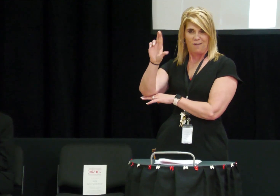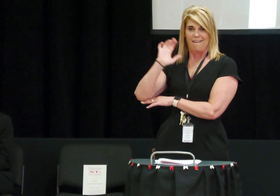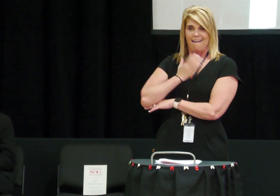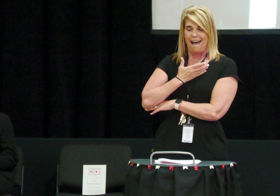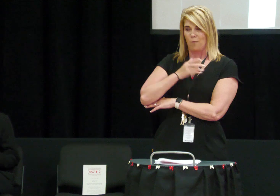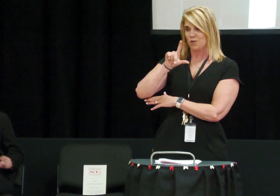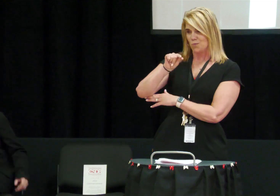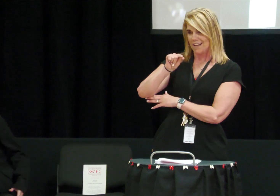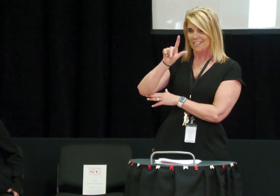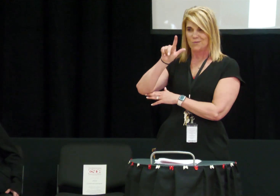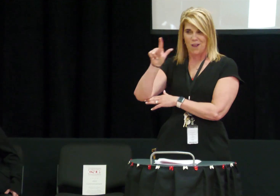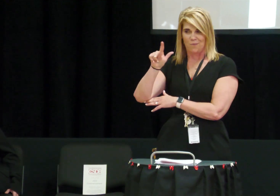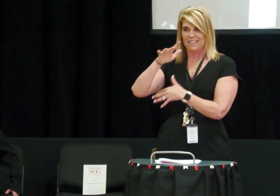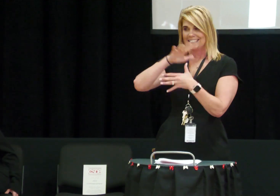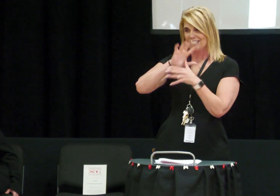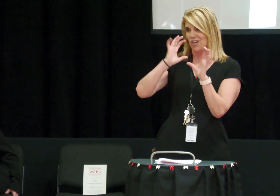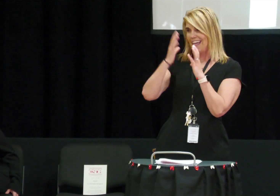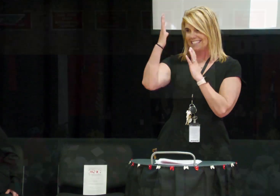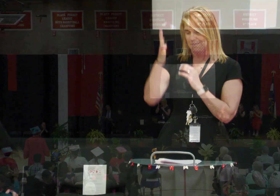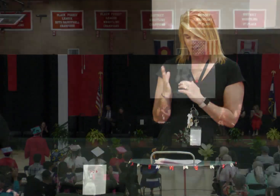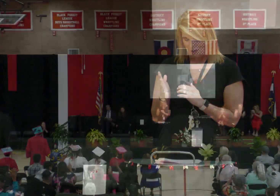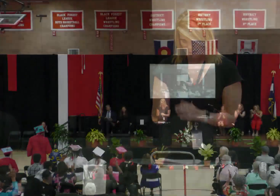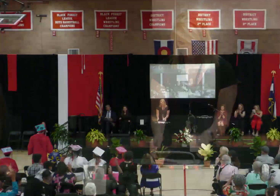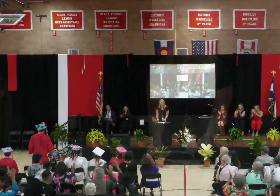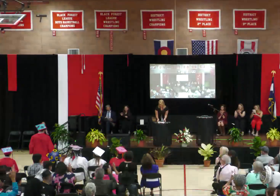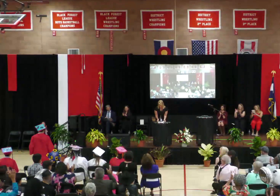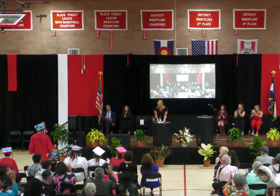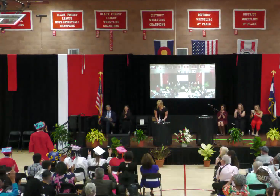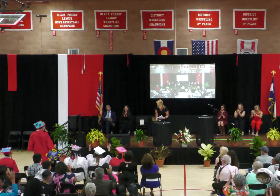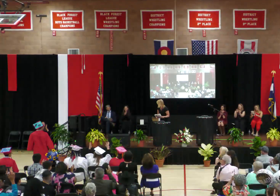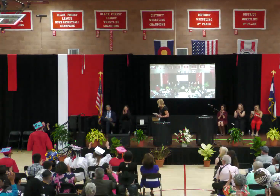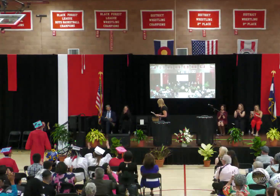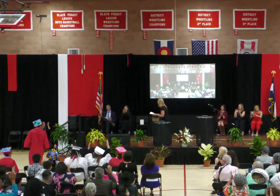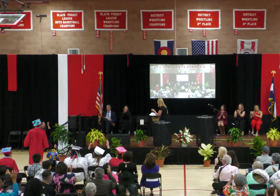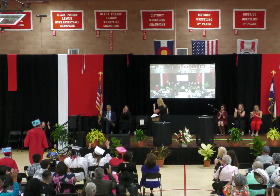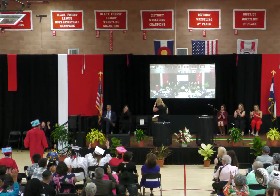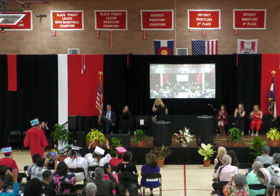Isaac Chandler, our 2023 class speaker.